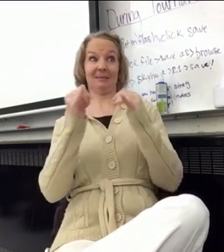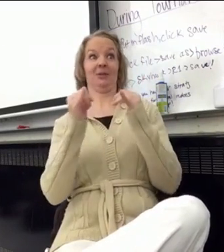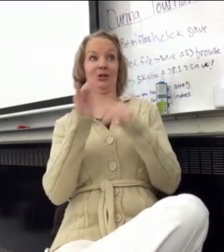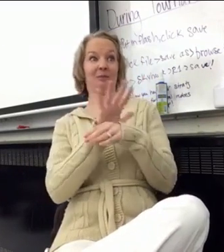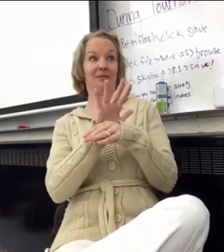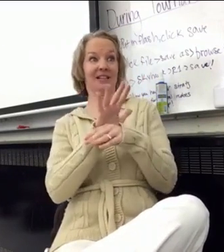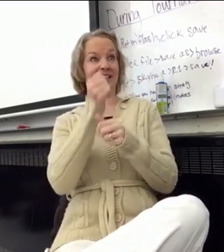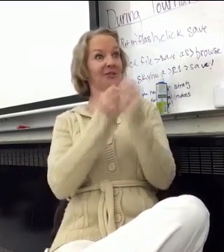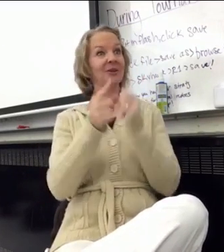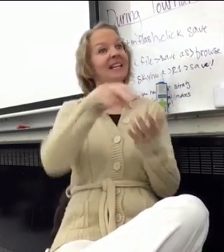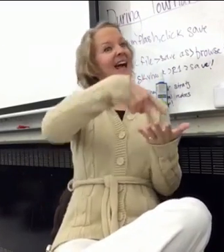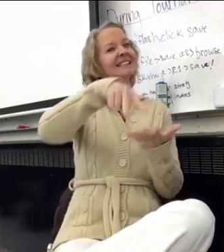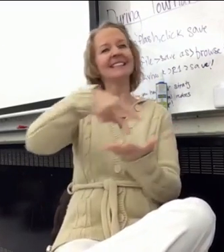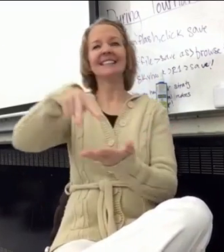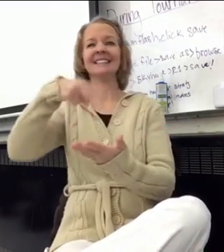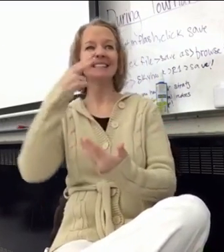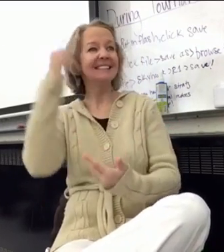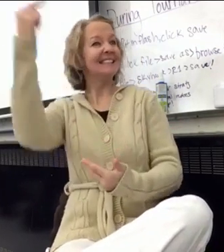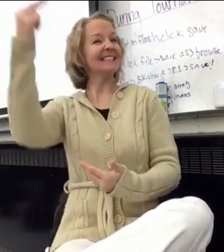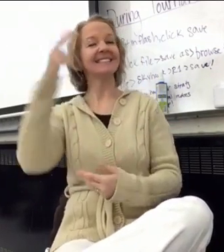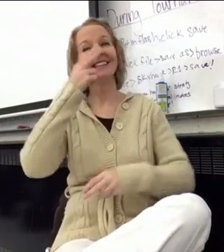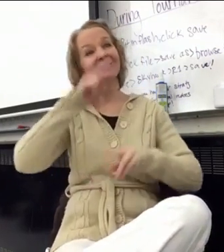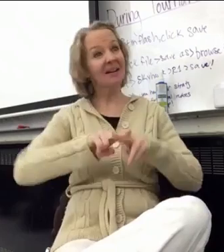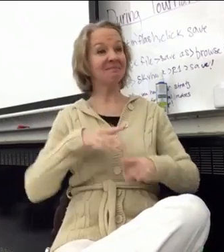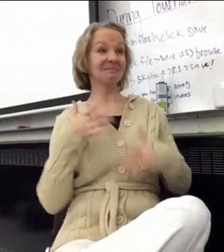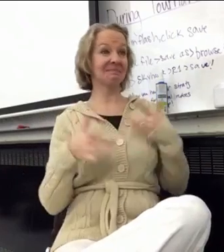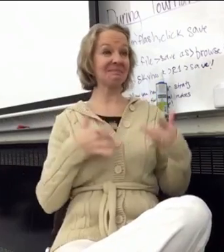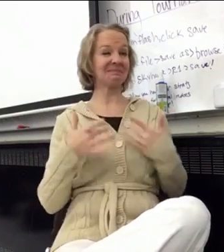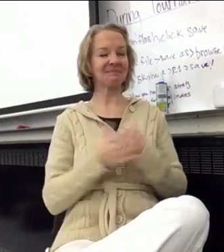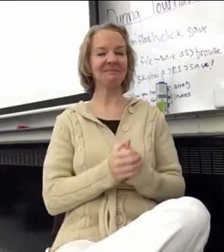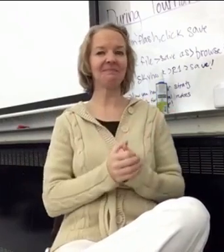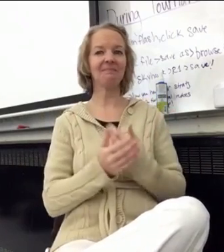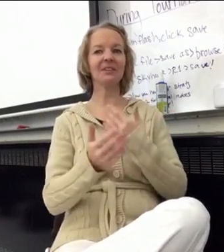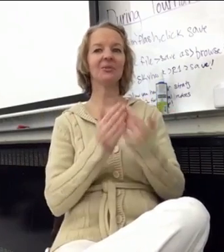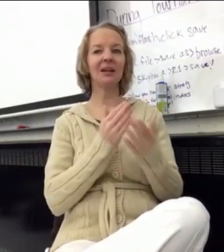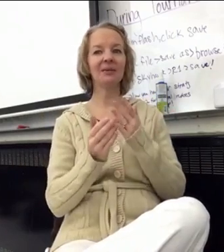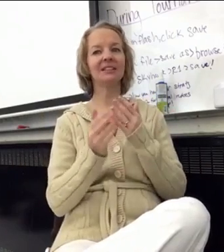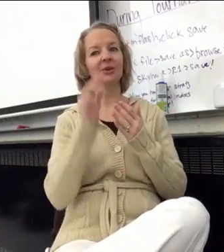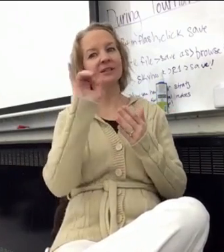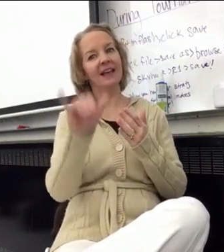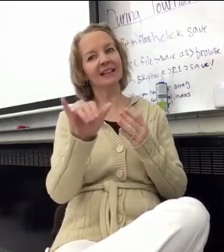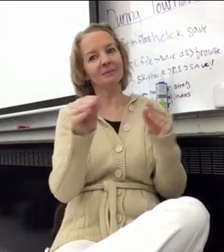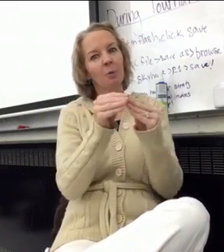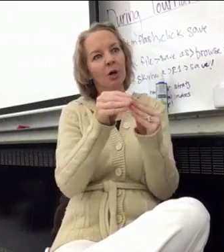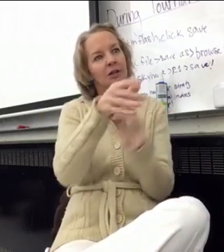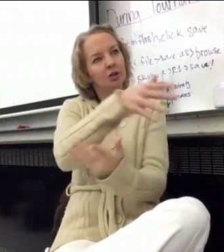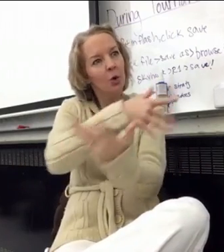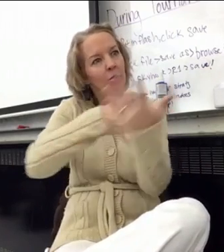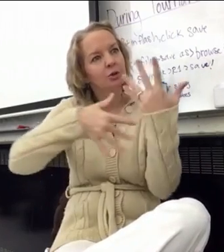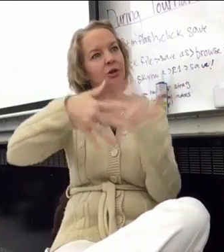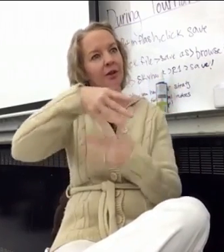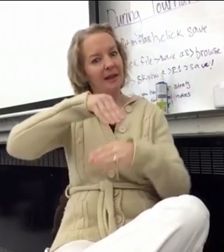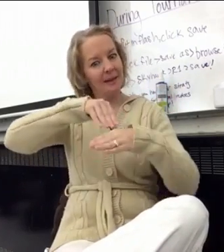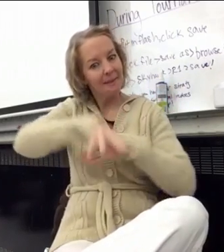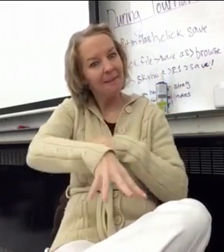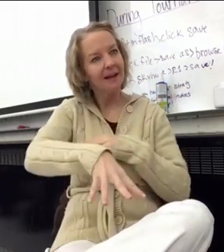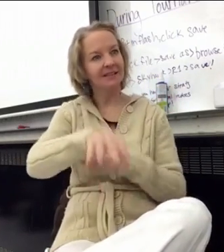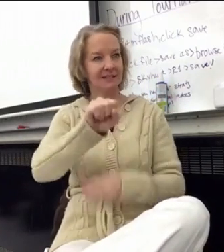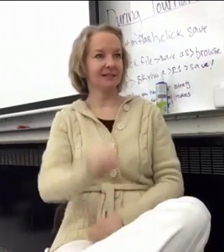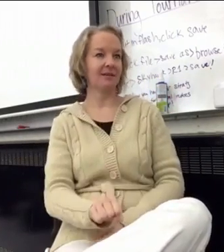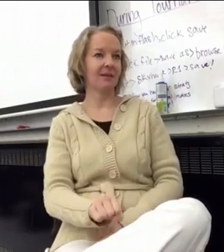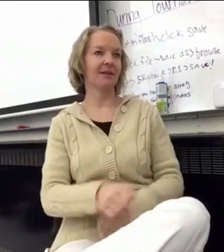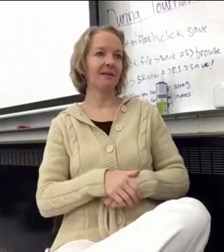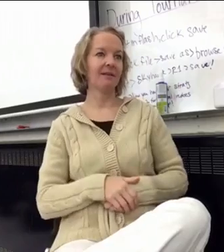And everybody dances and sings, and it's quite exciting. But anyways, this can be kind of one of those social impacts of what's going on in the South.